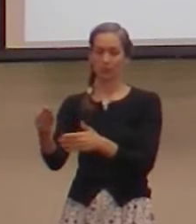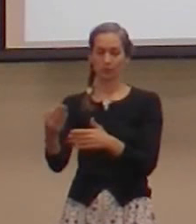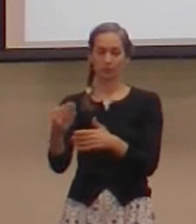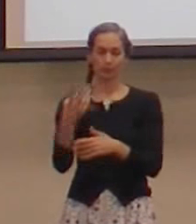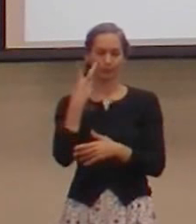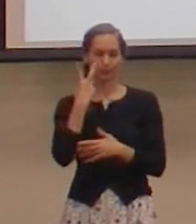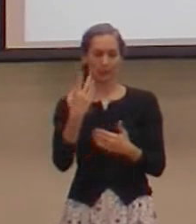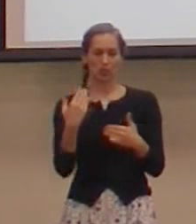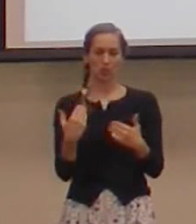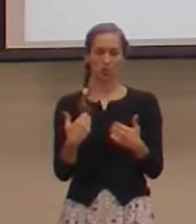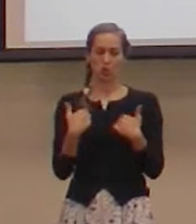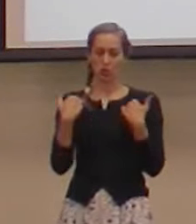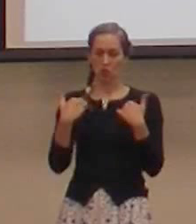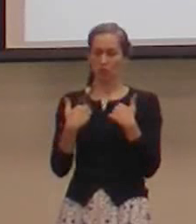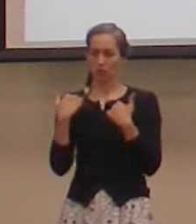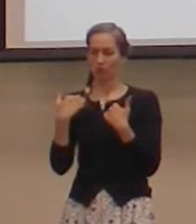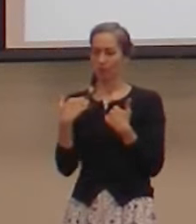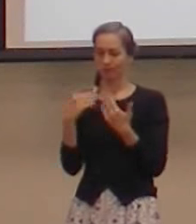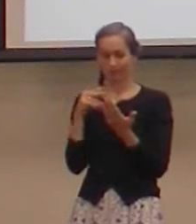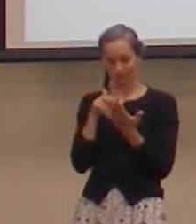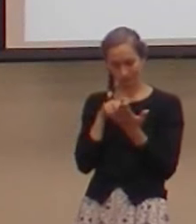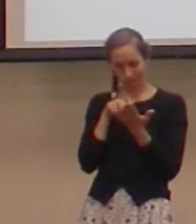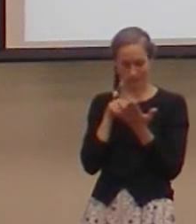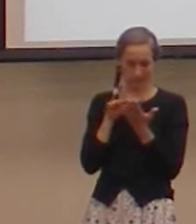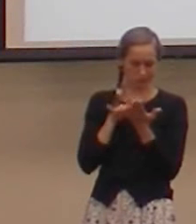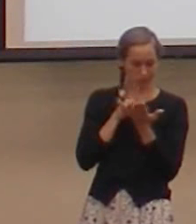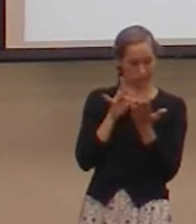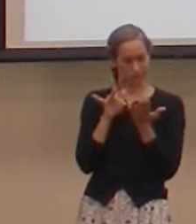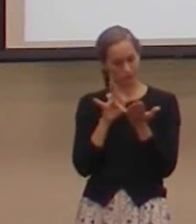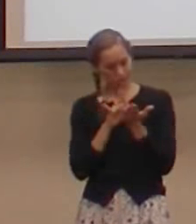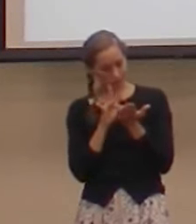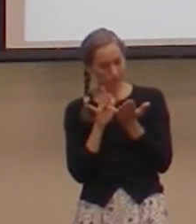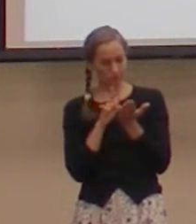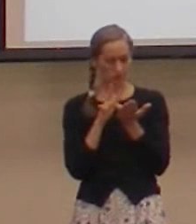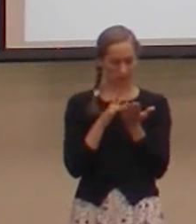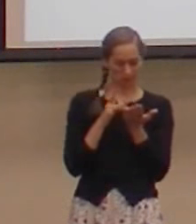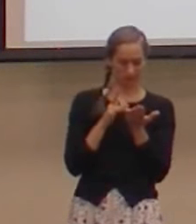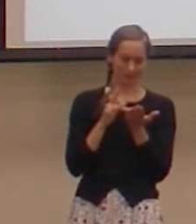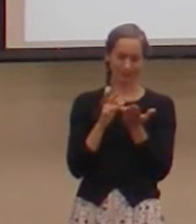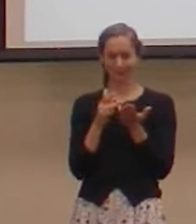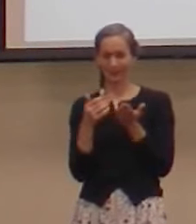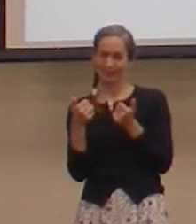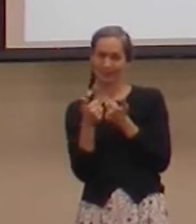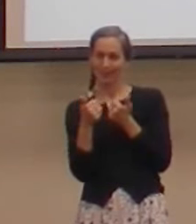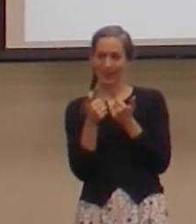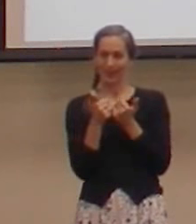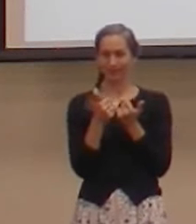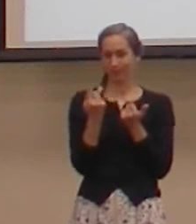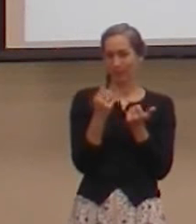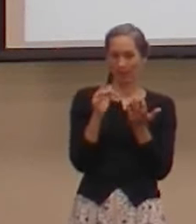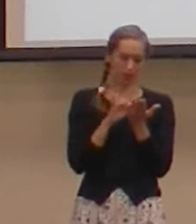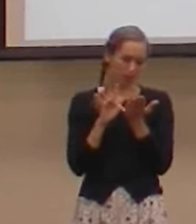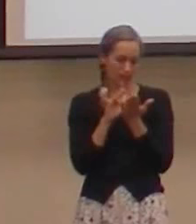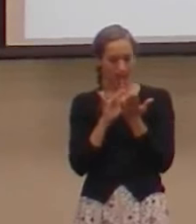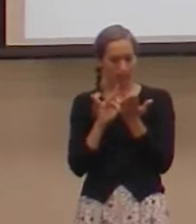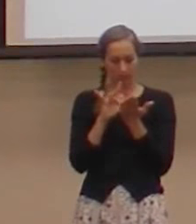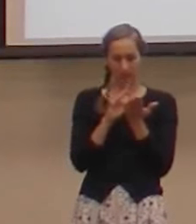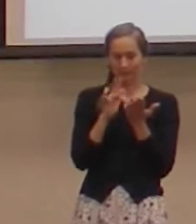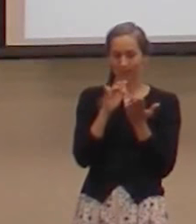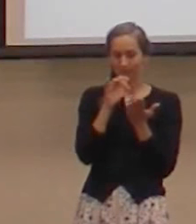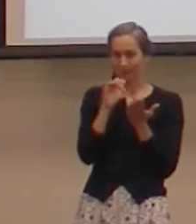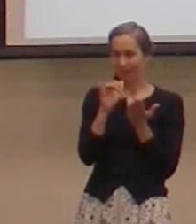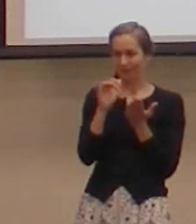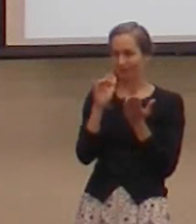in there just looking at their cell phones and maybe playing a video game or something while you're talking to them, totally